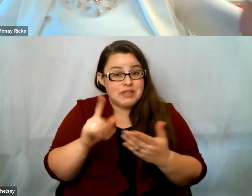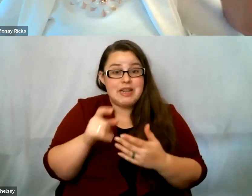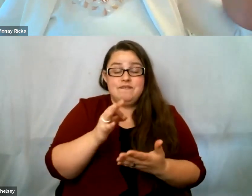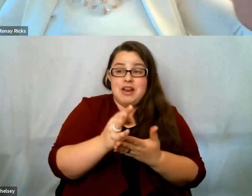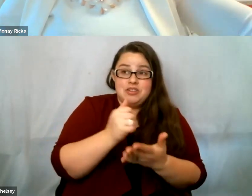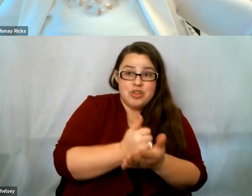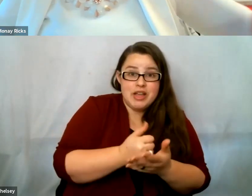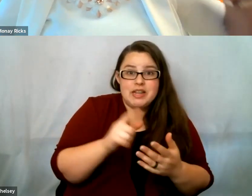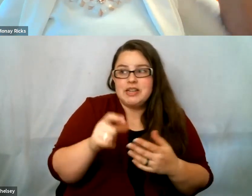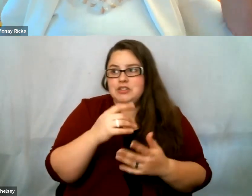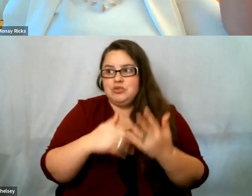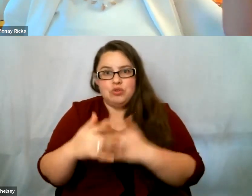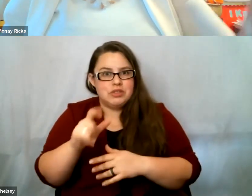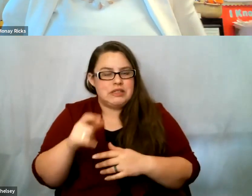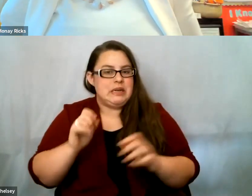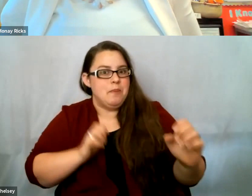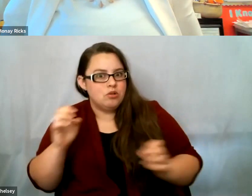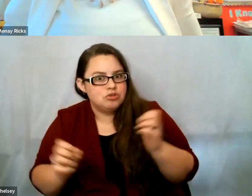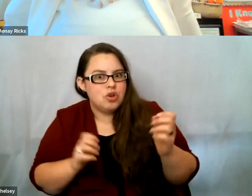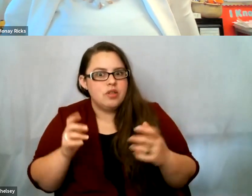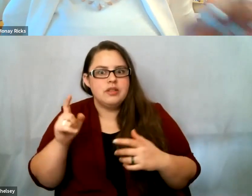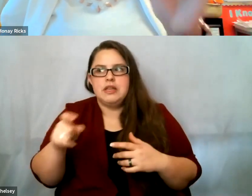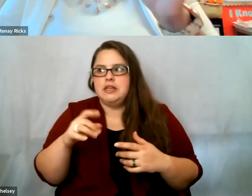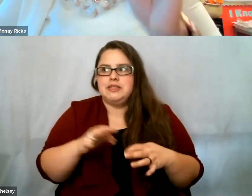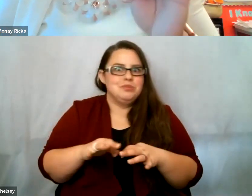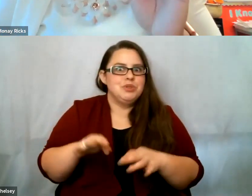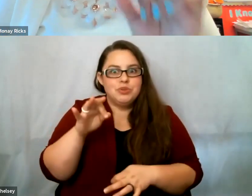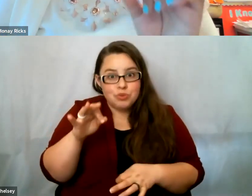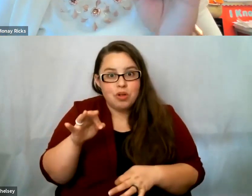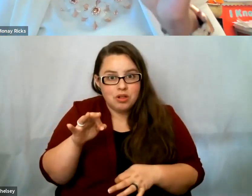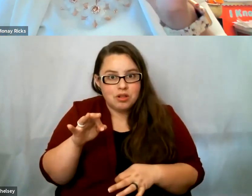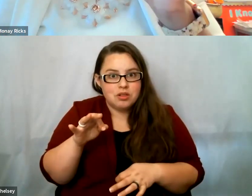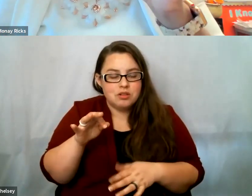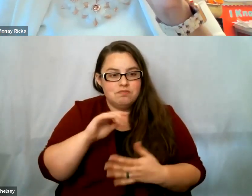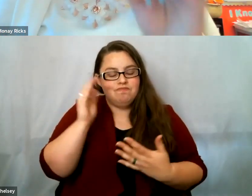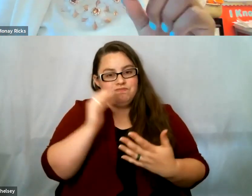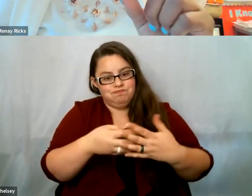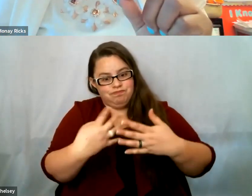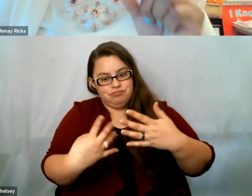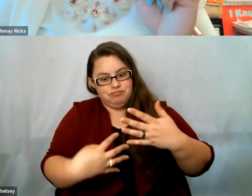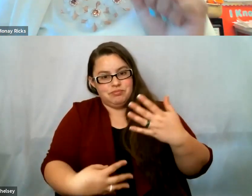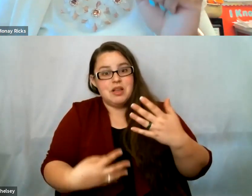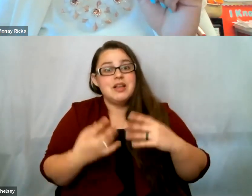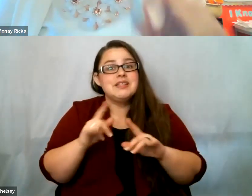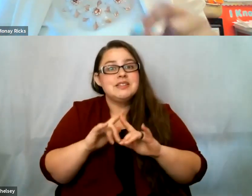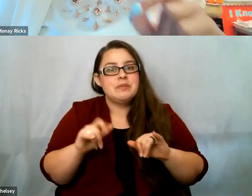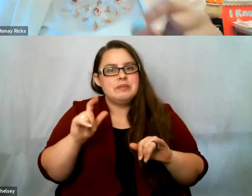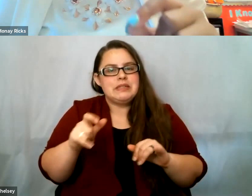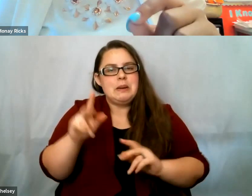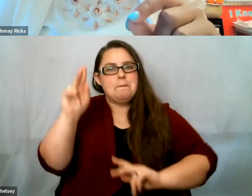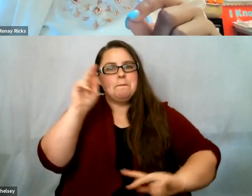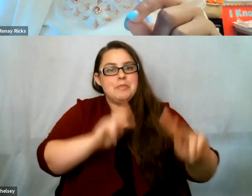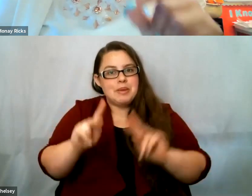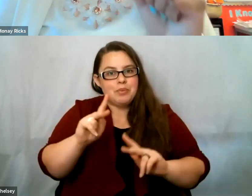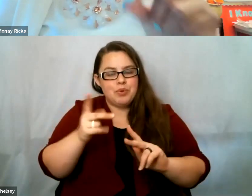need social, they need emotional, they need spiritual, they need people to